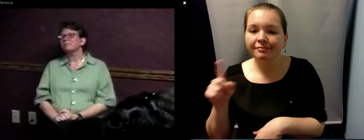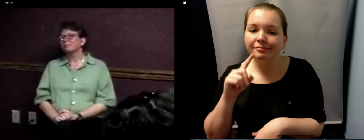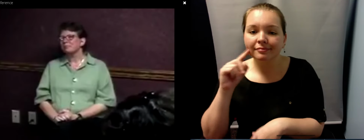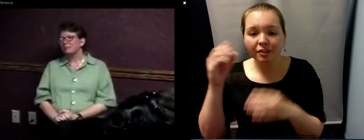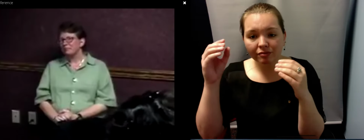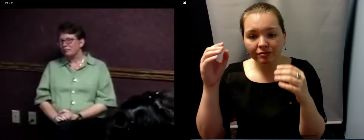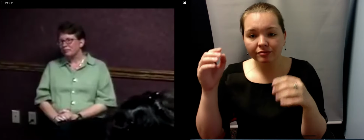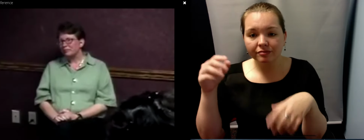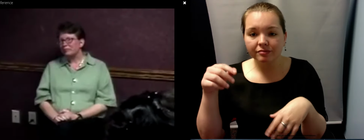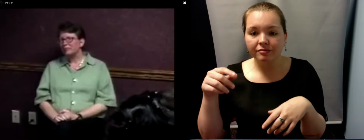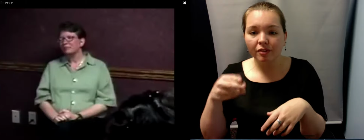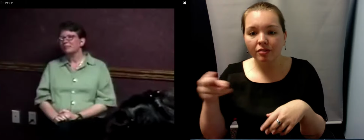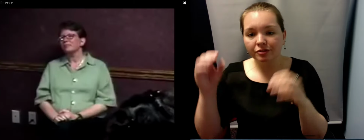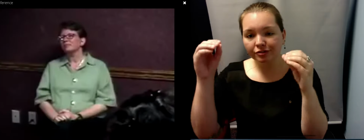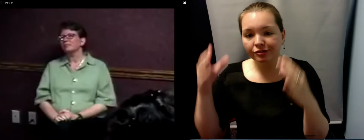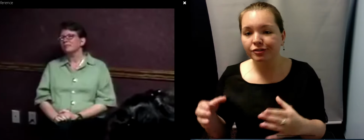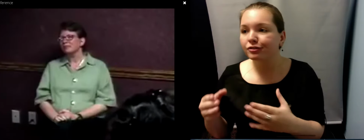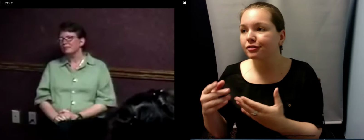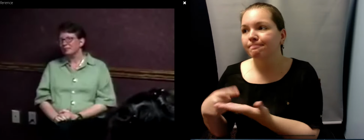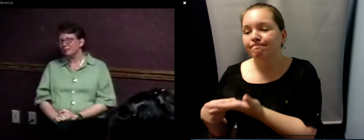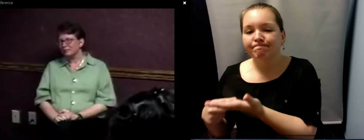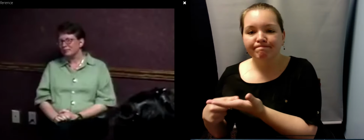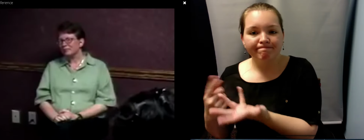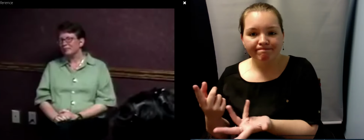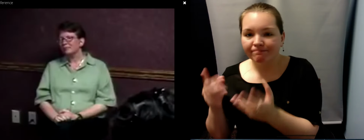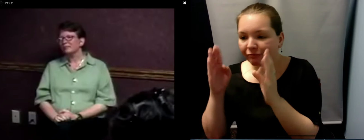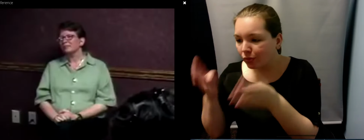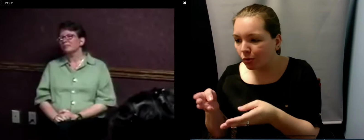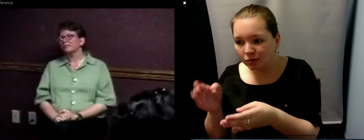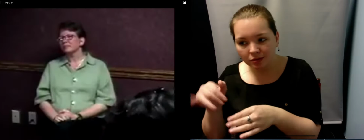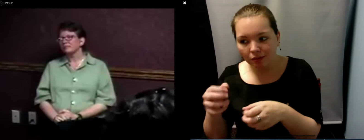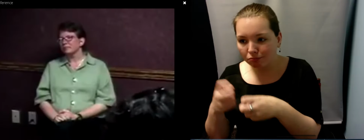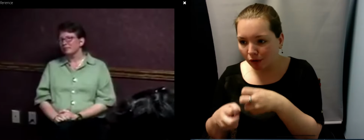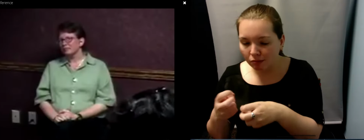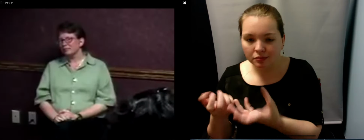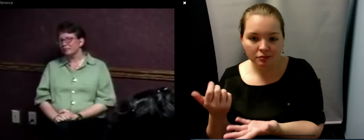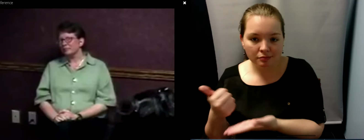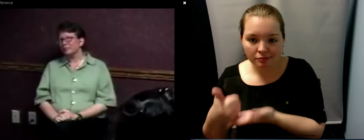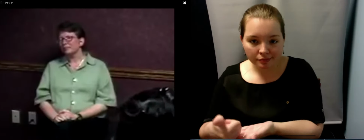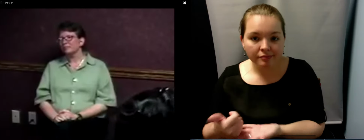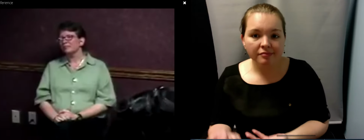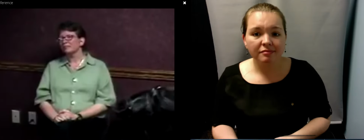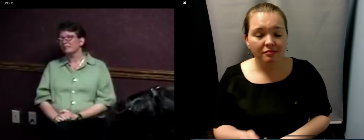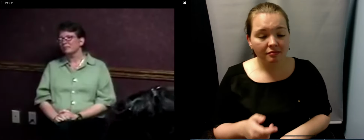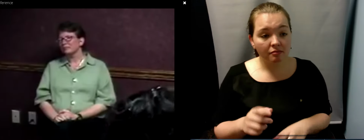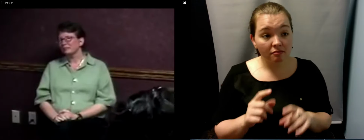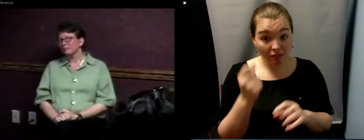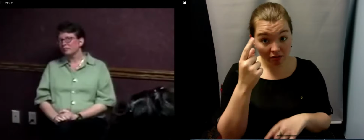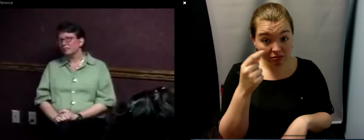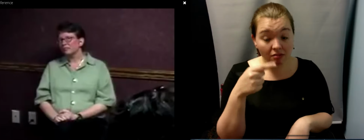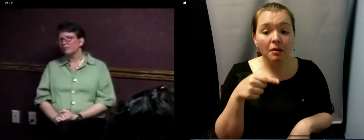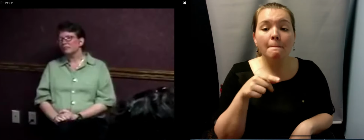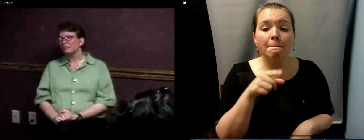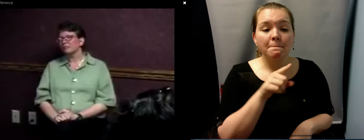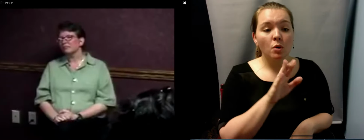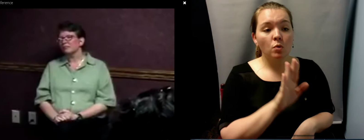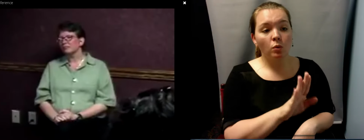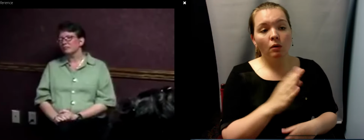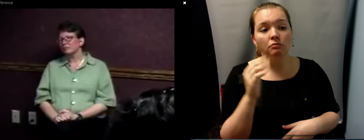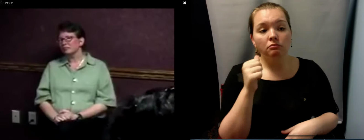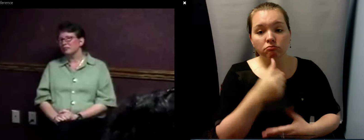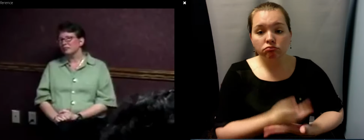what we can do to focus on that. Other than that, though, her comprehension seems to be just fine. She's able